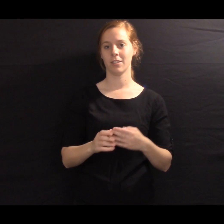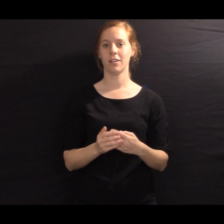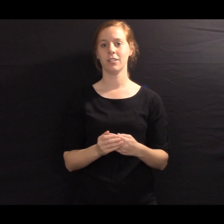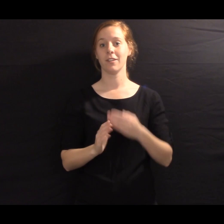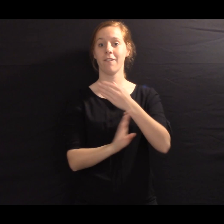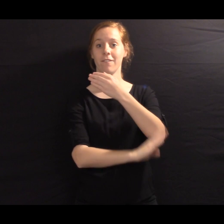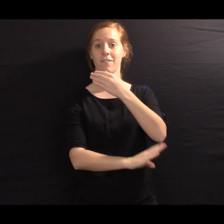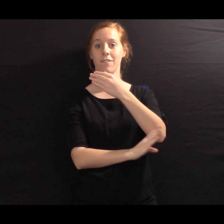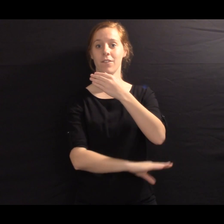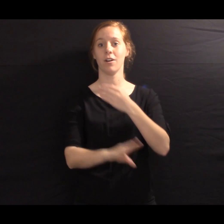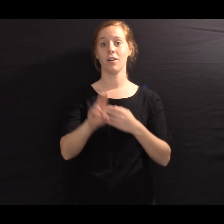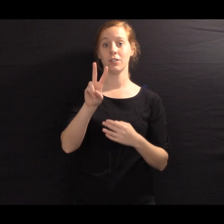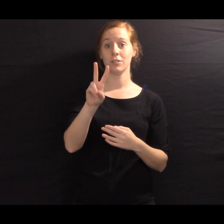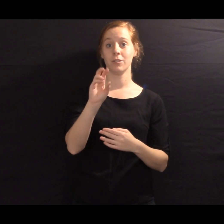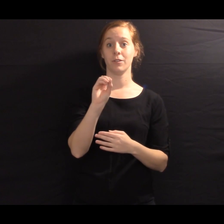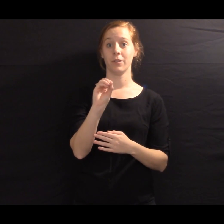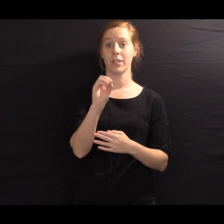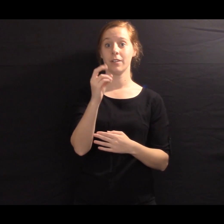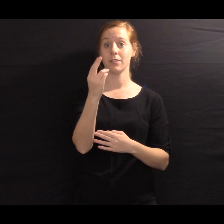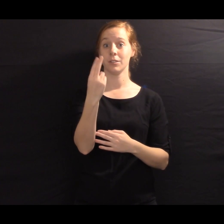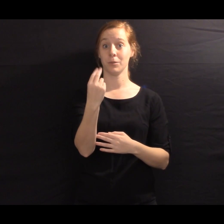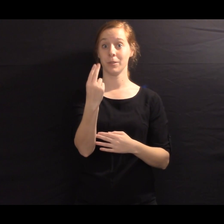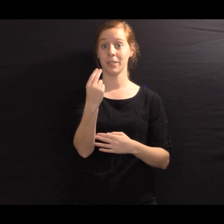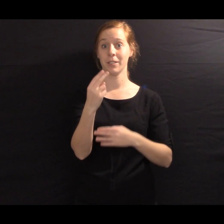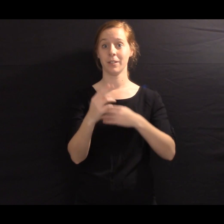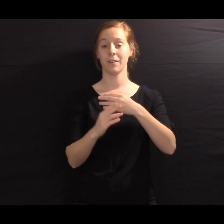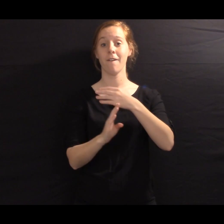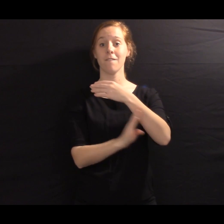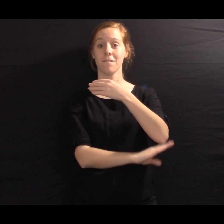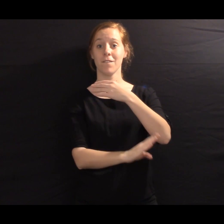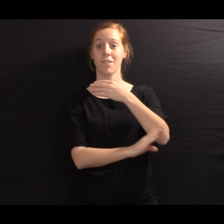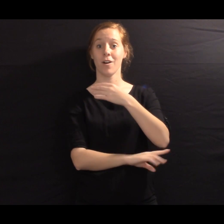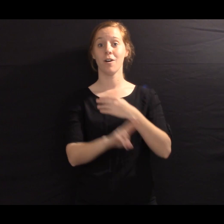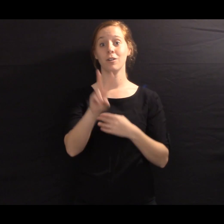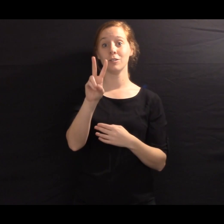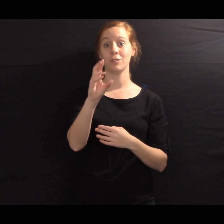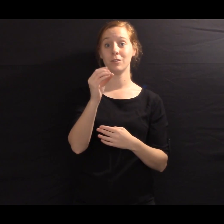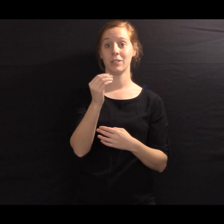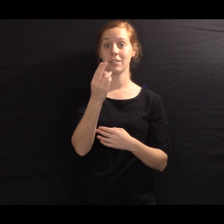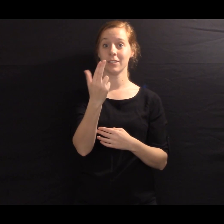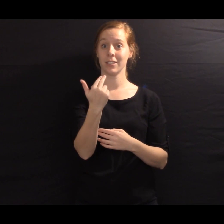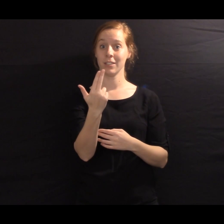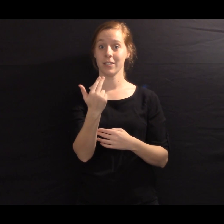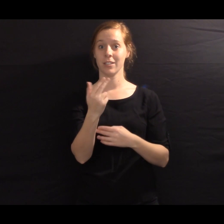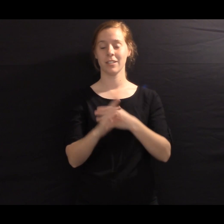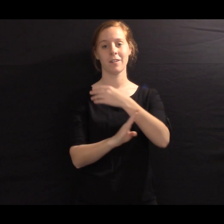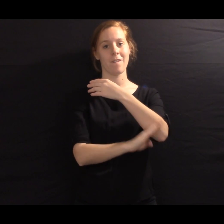semesters: Fall 2012, Fall 2013,